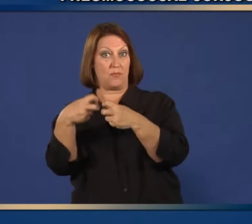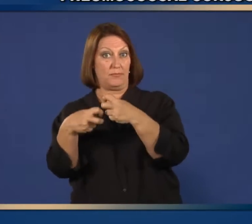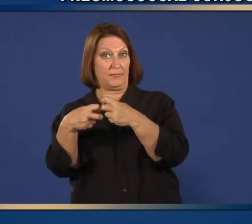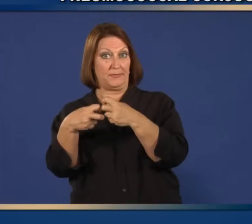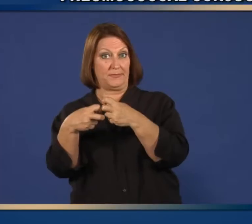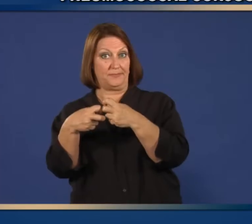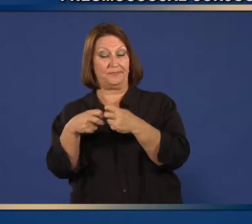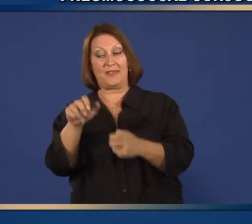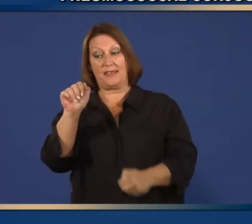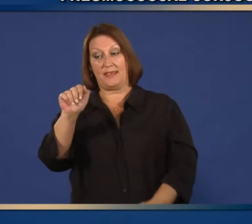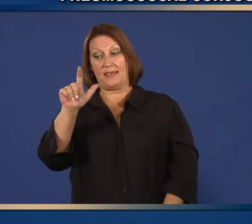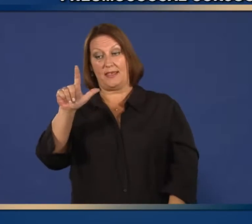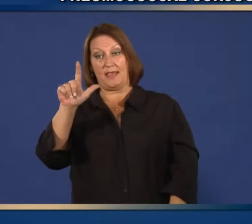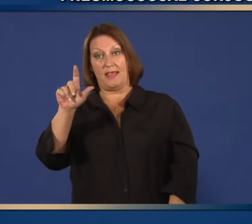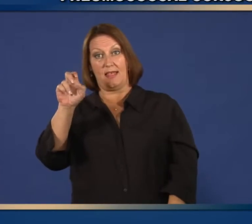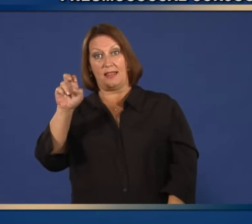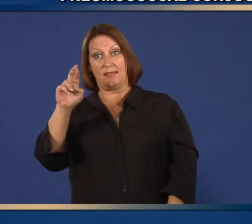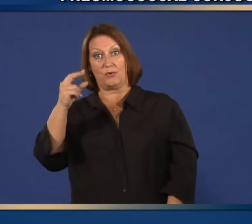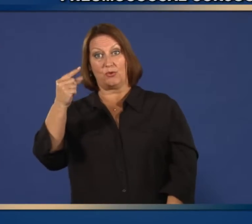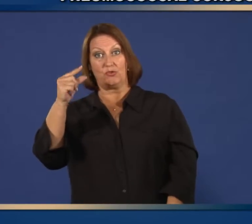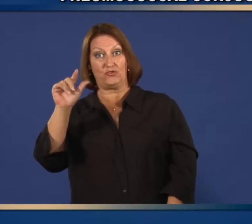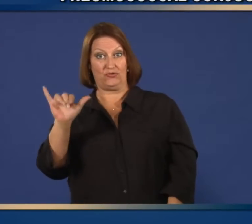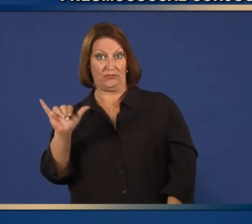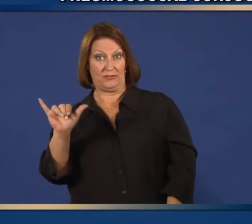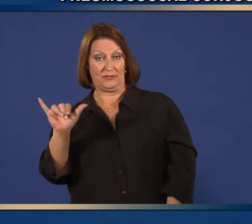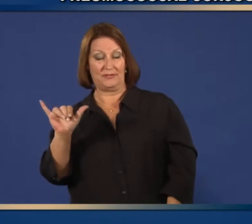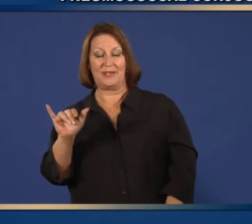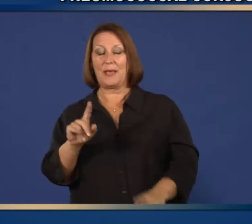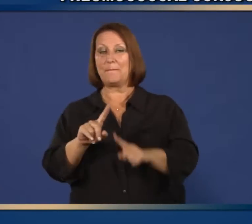as a severe allergic reaction.